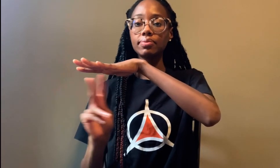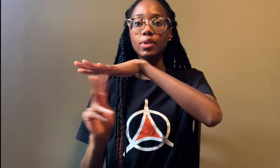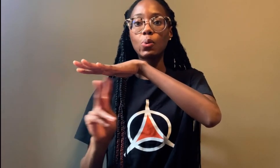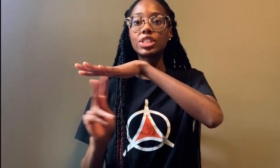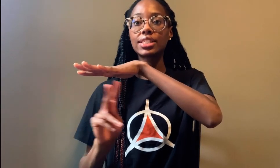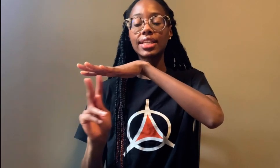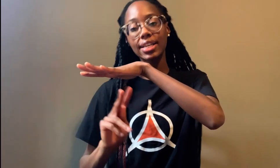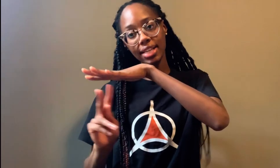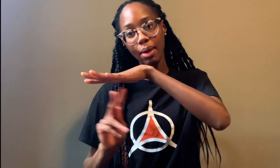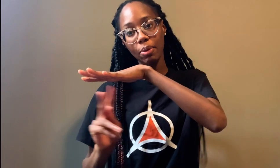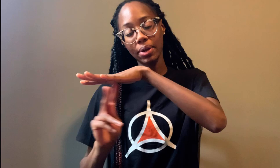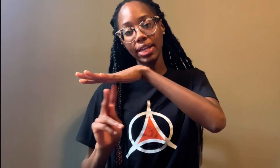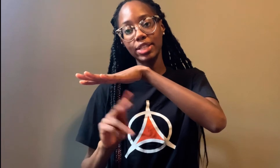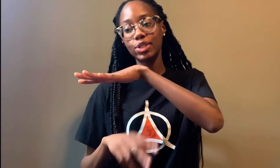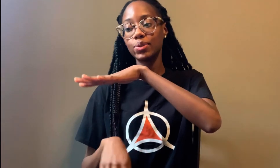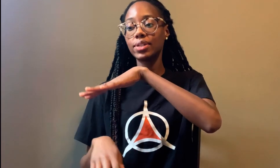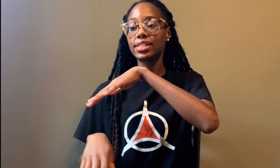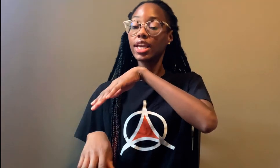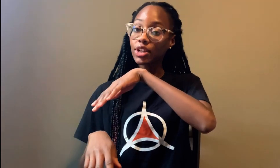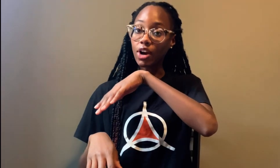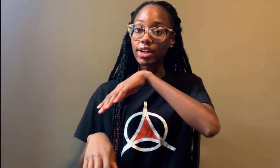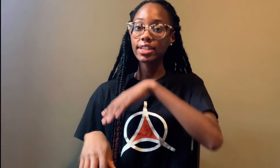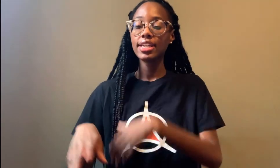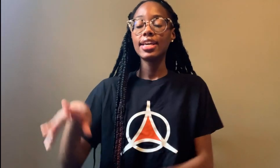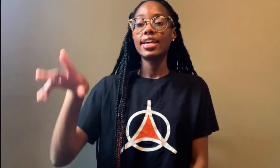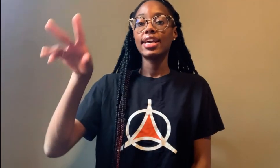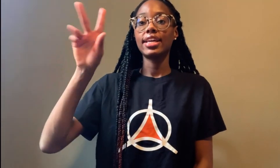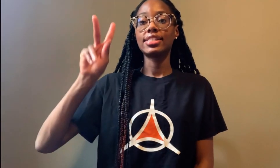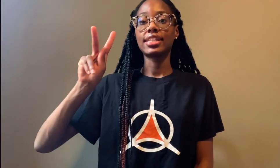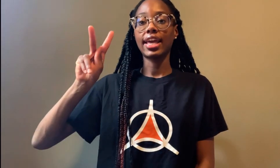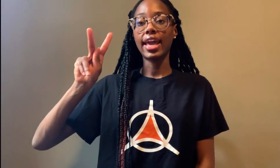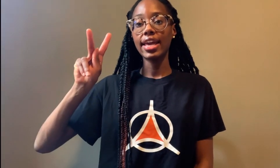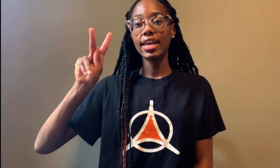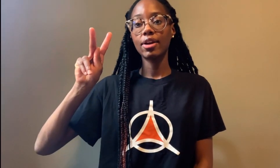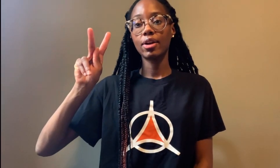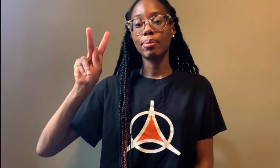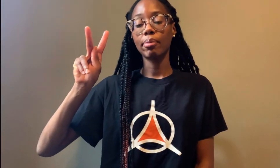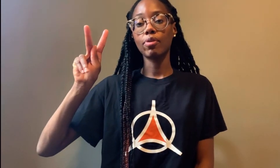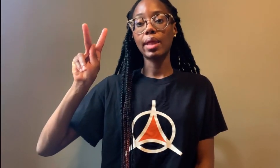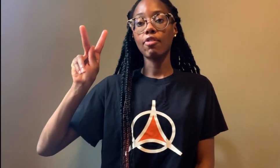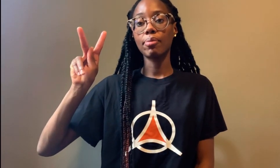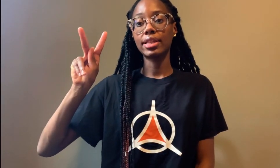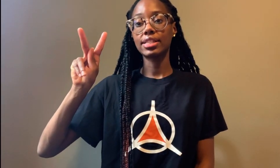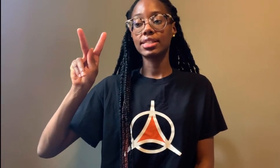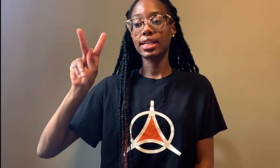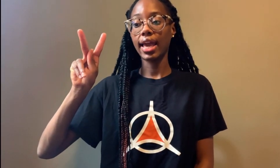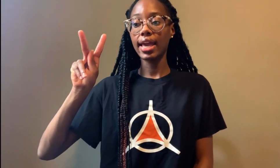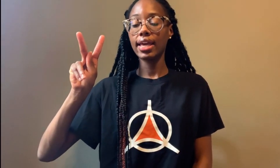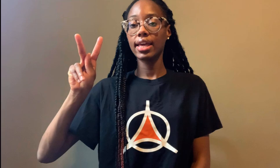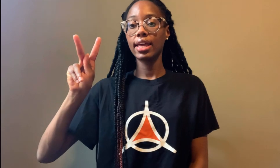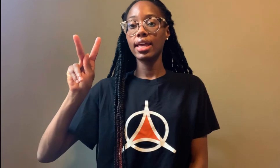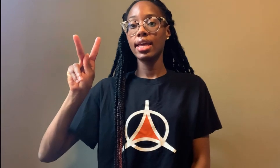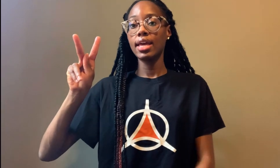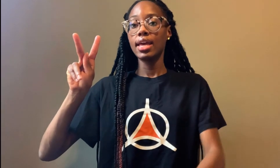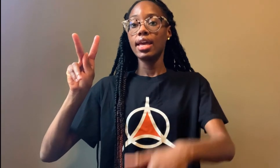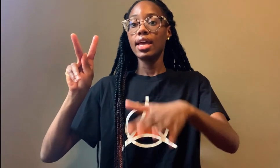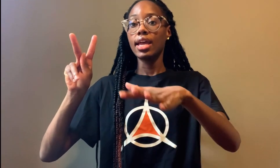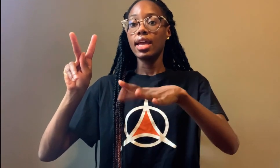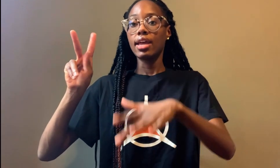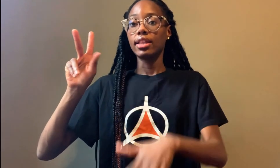Which is the next sign we were getting to, is kindergarten. It's the K. Remember from the alphabet, this is the K. The